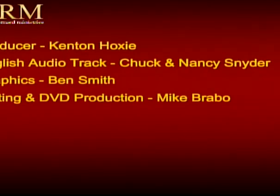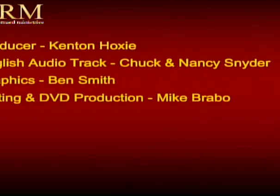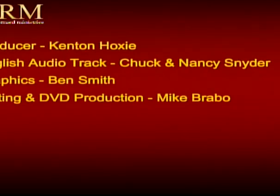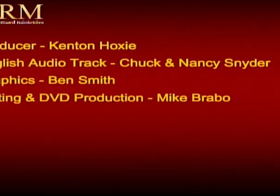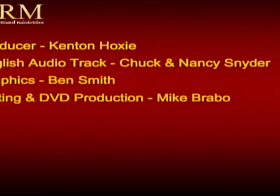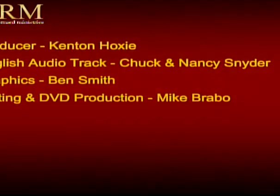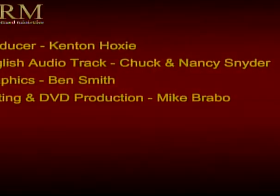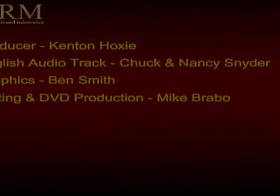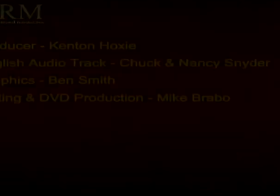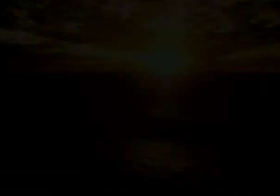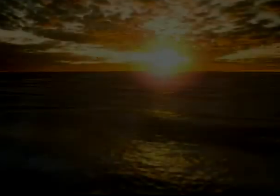Thank you.